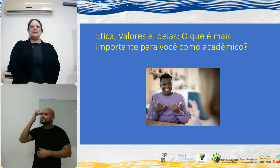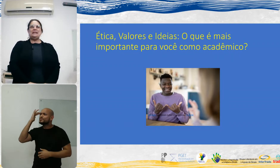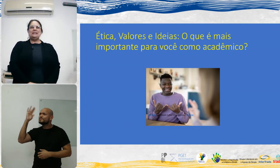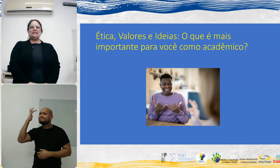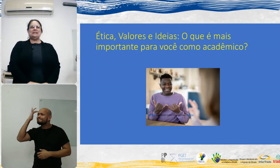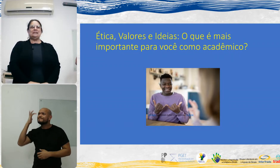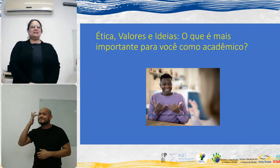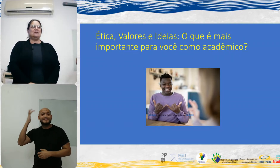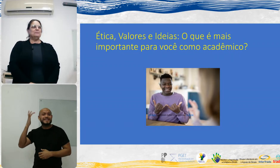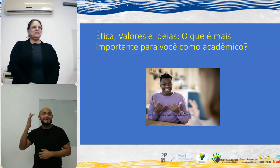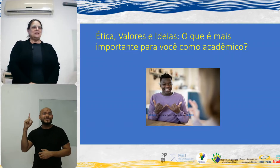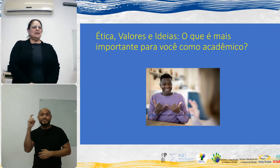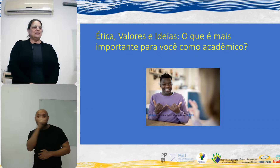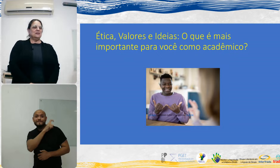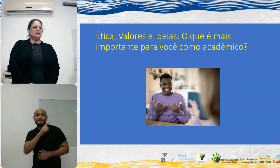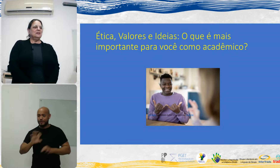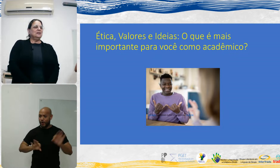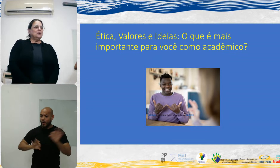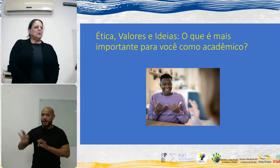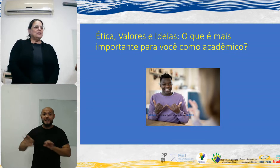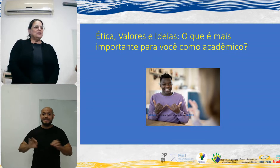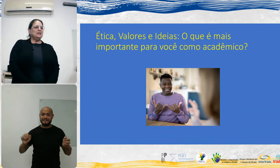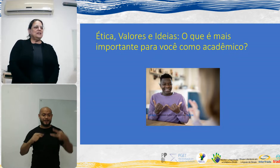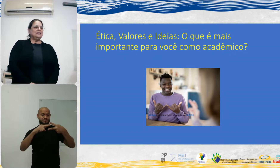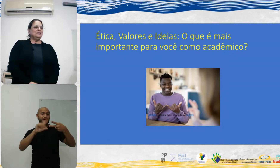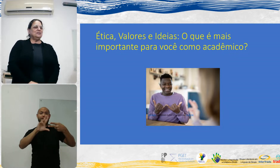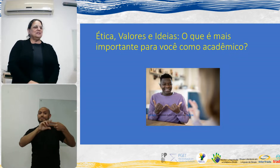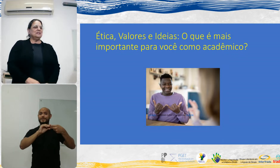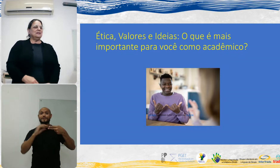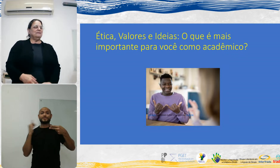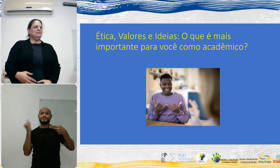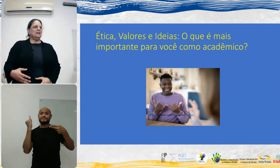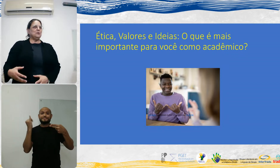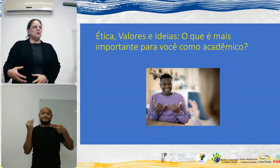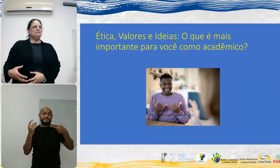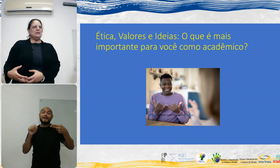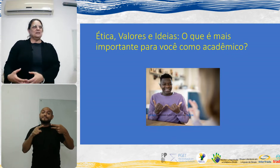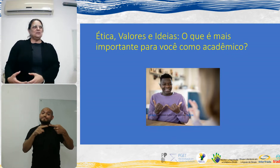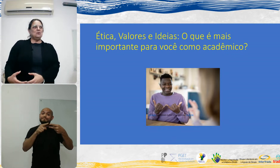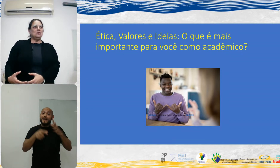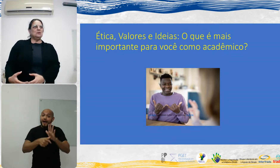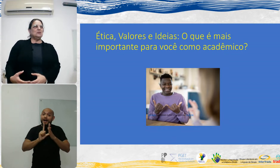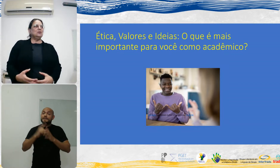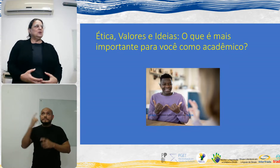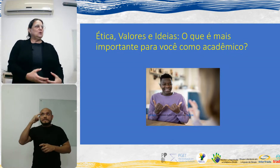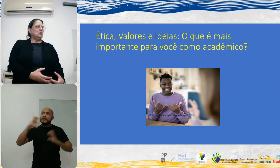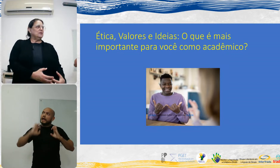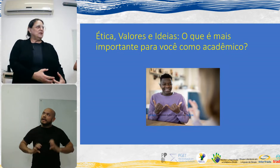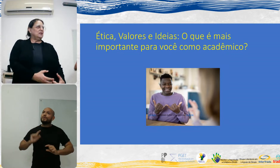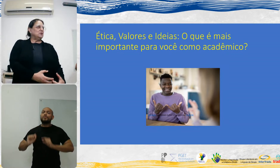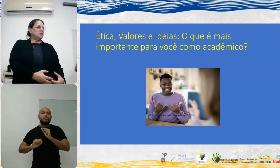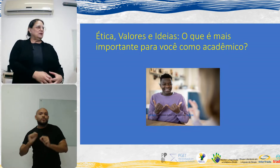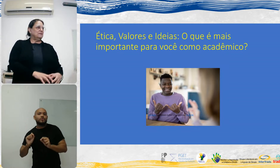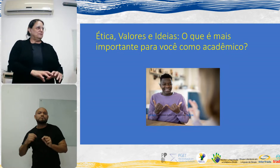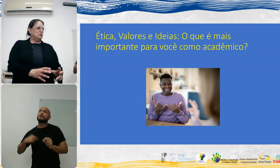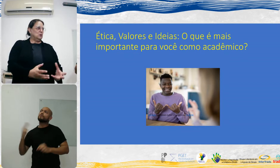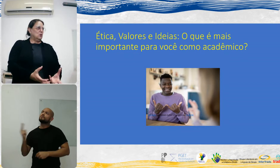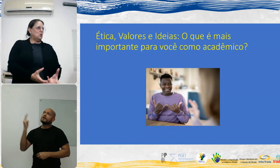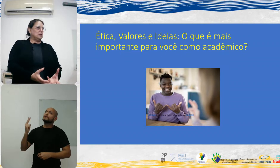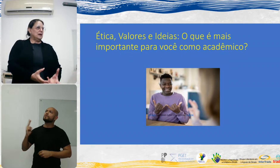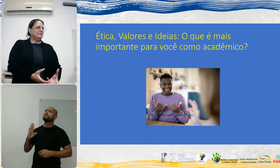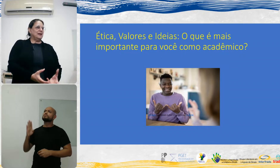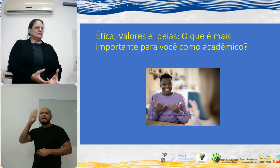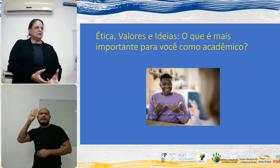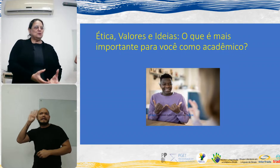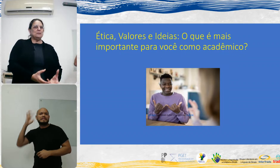two pieces come together, whether it is the value of being a scholar or the value of your